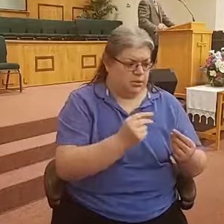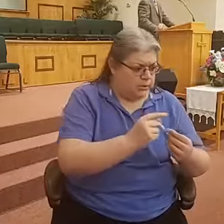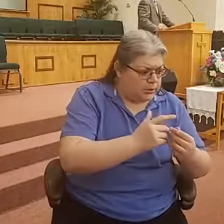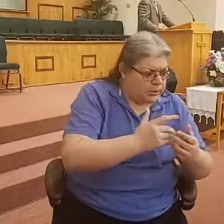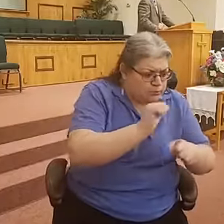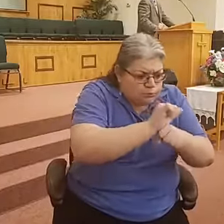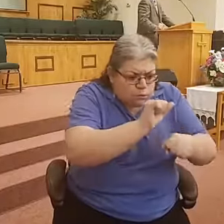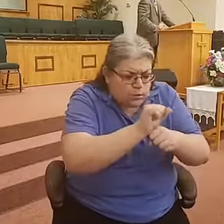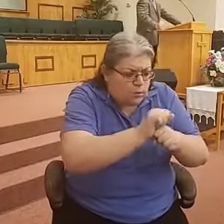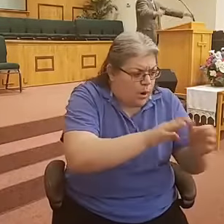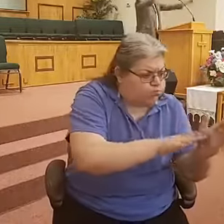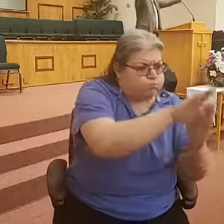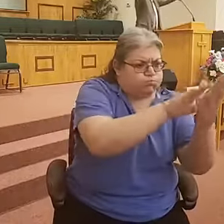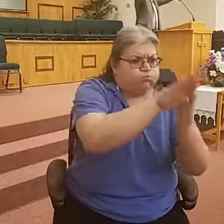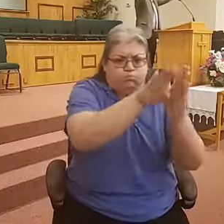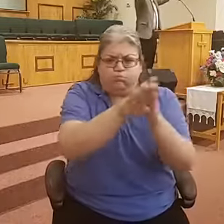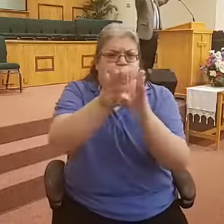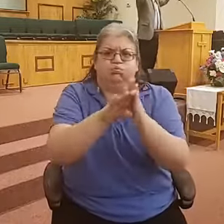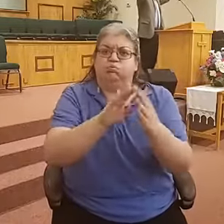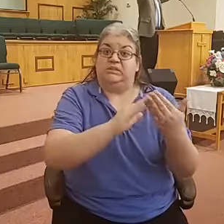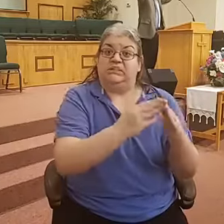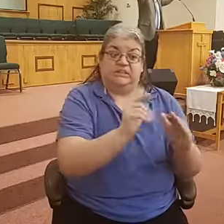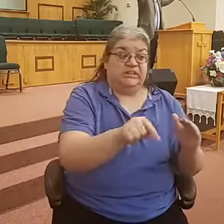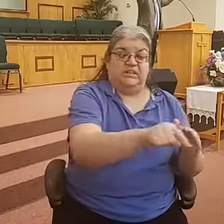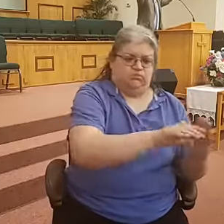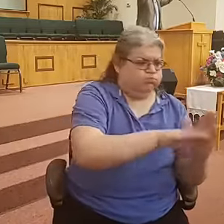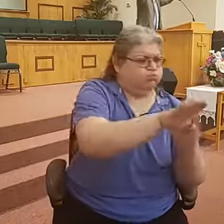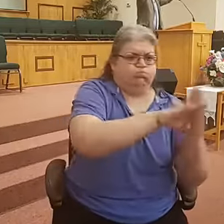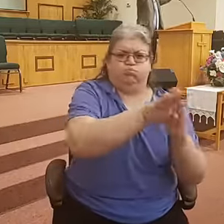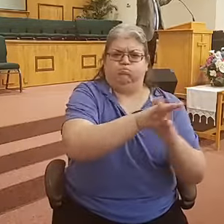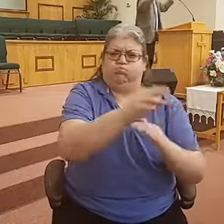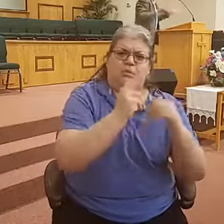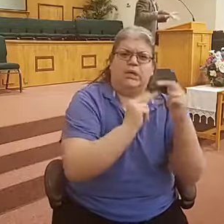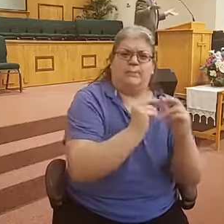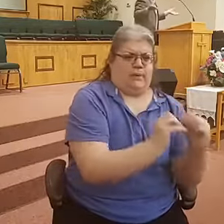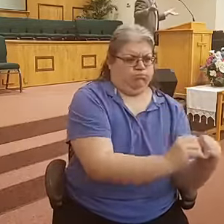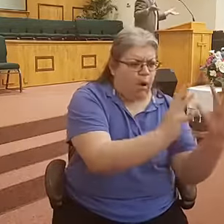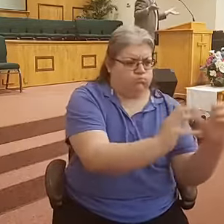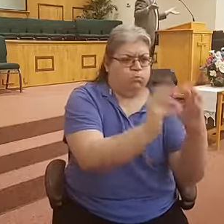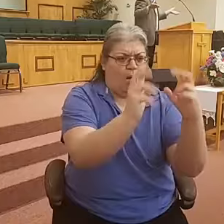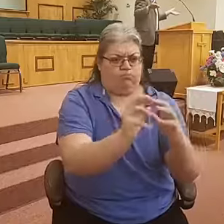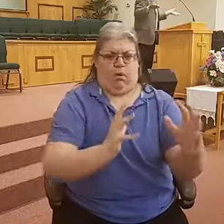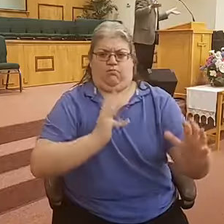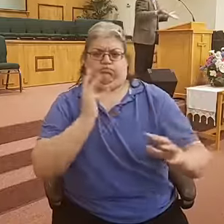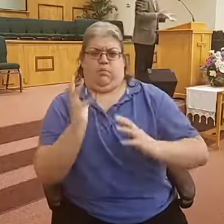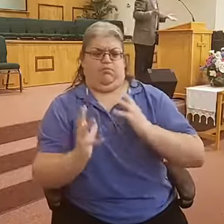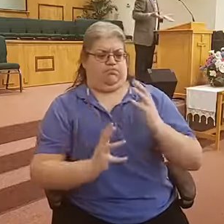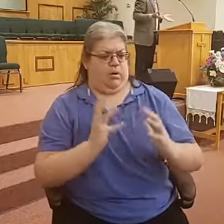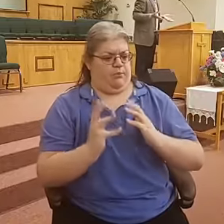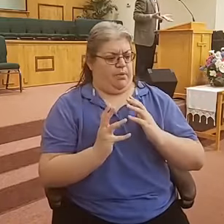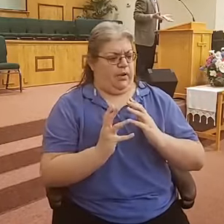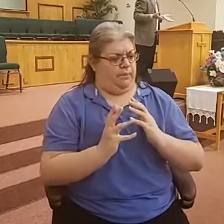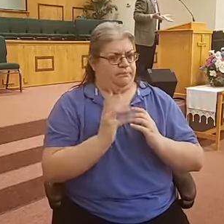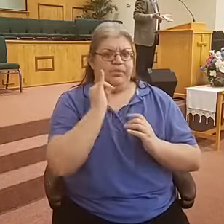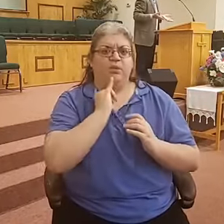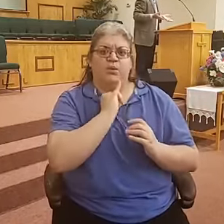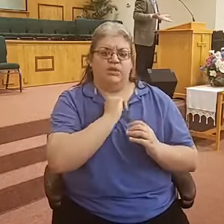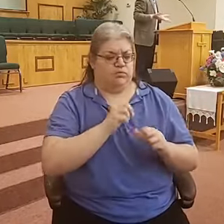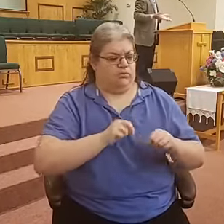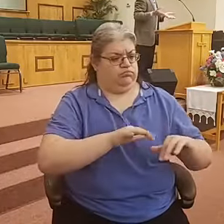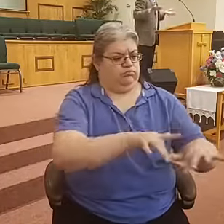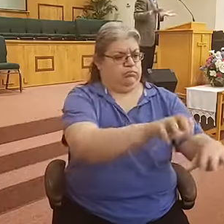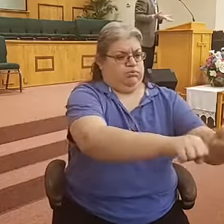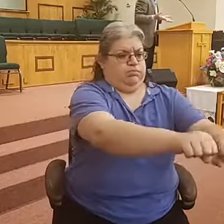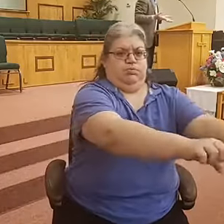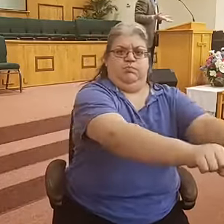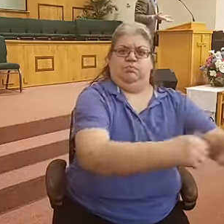there. I mean, the children of Israel are in the cities. So you know what's going on there.